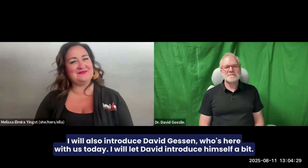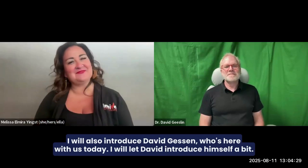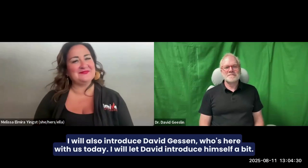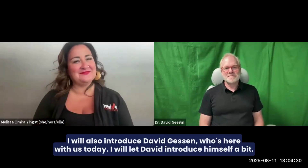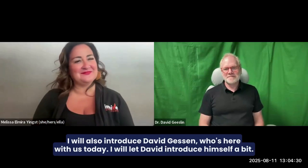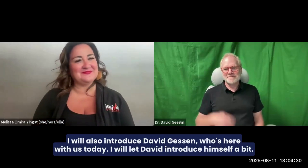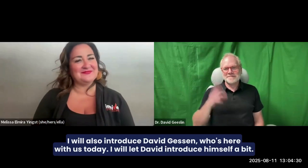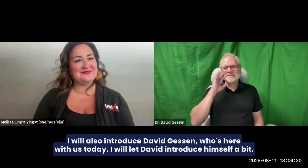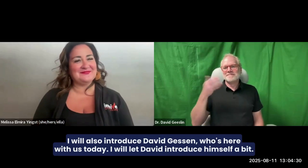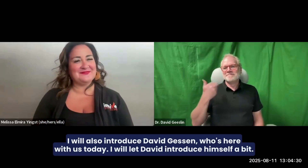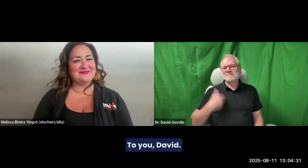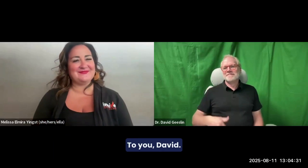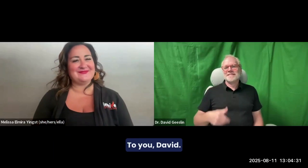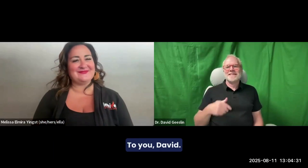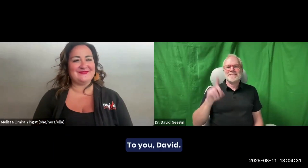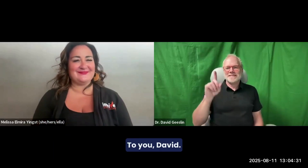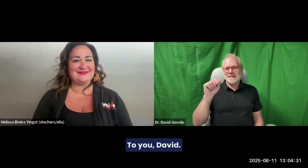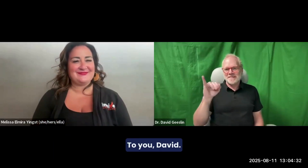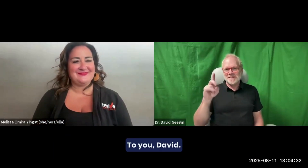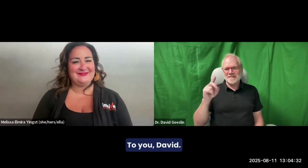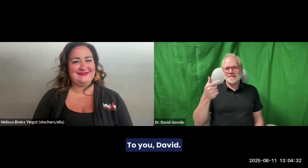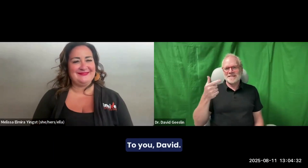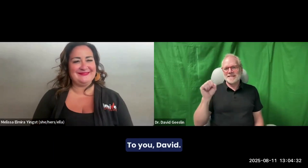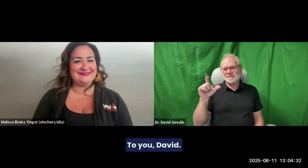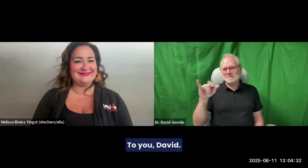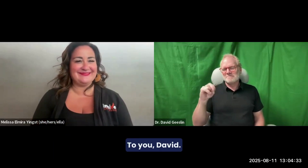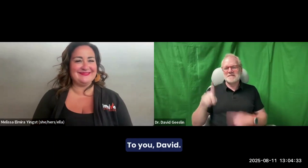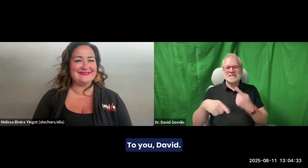let David introduce himself a bit. To you, David.